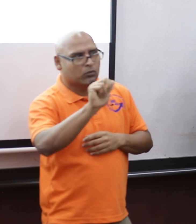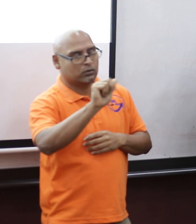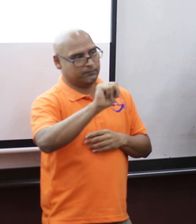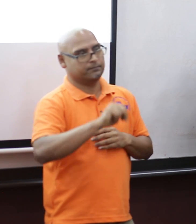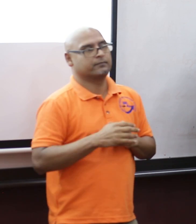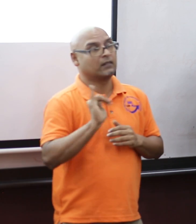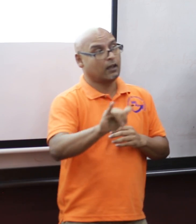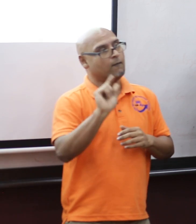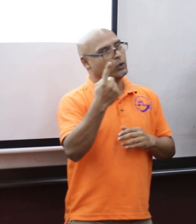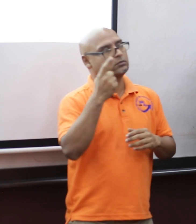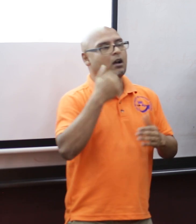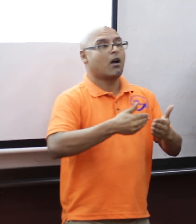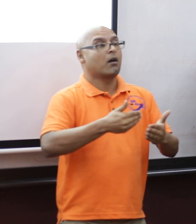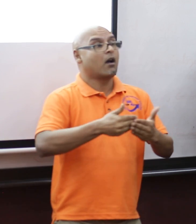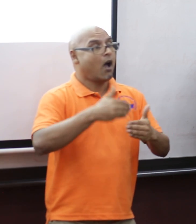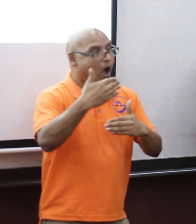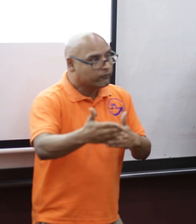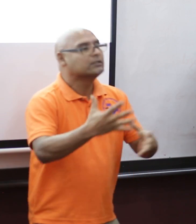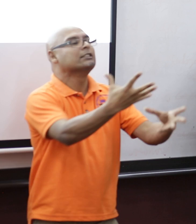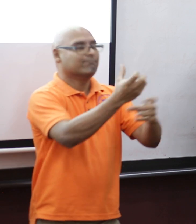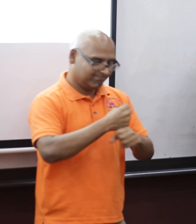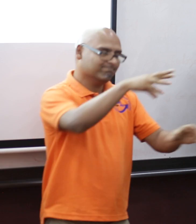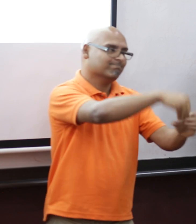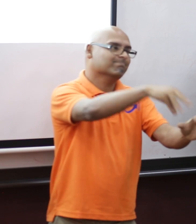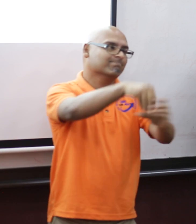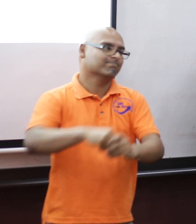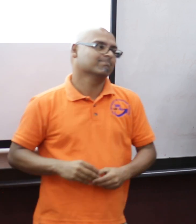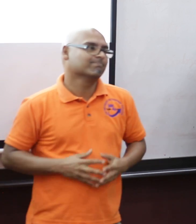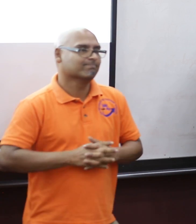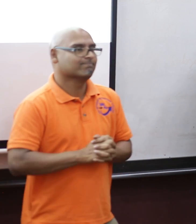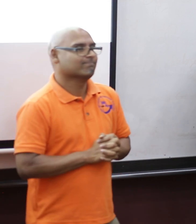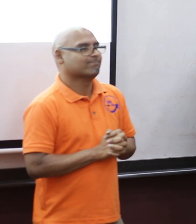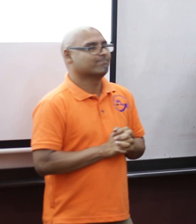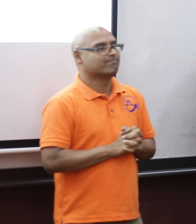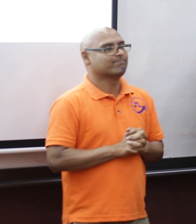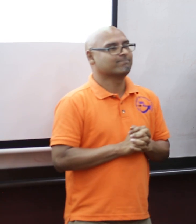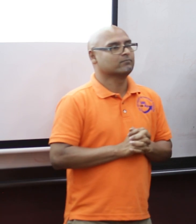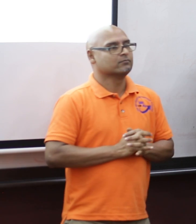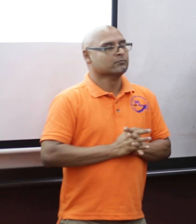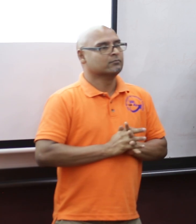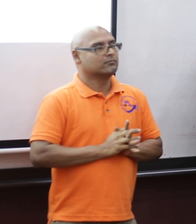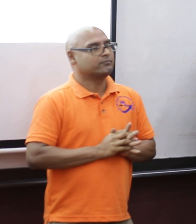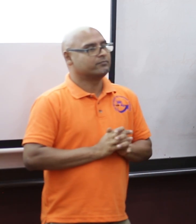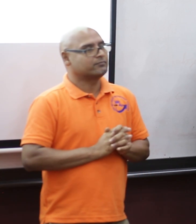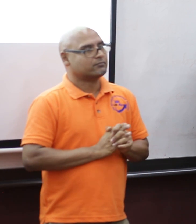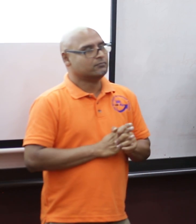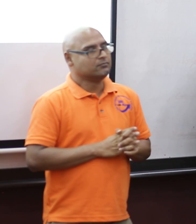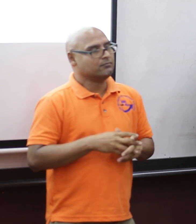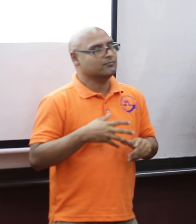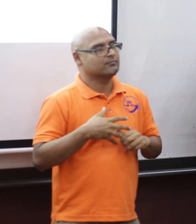lawyer. She kind of defined it by talking about the two different models when you look